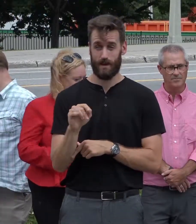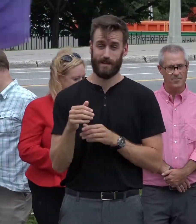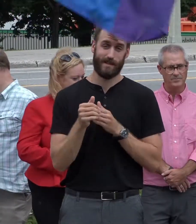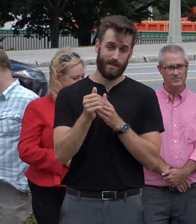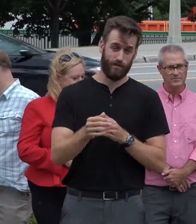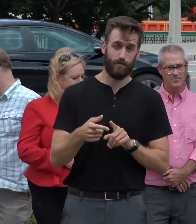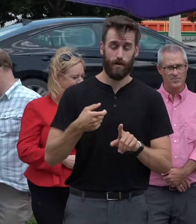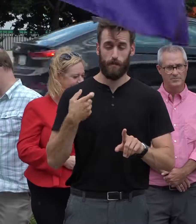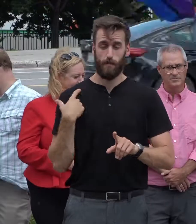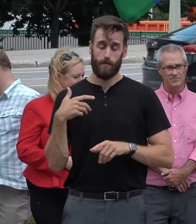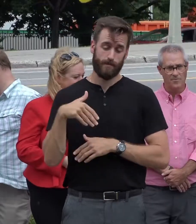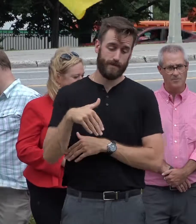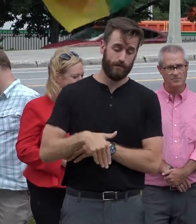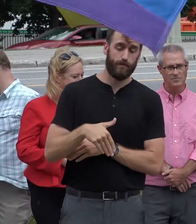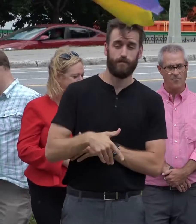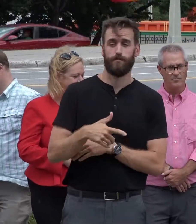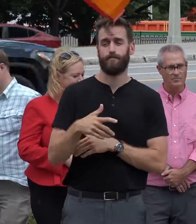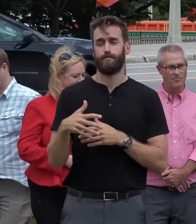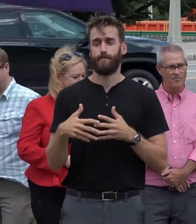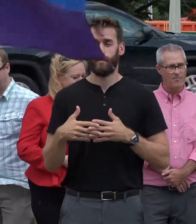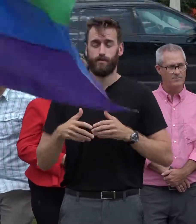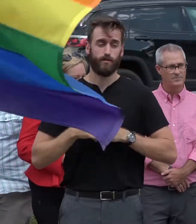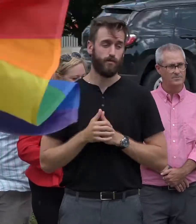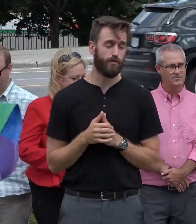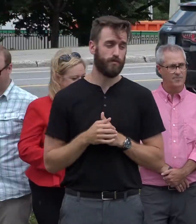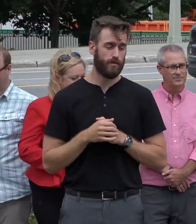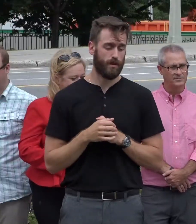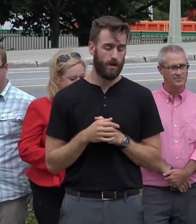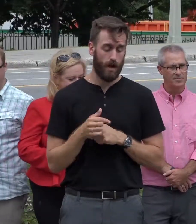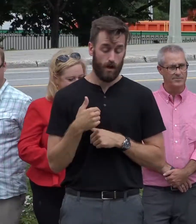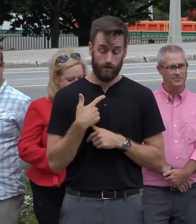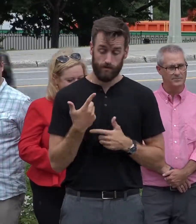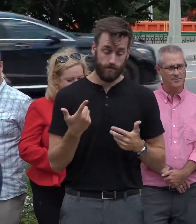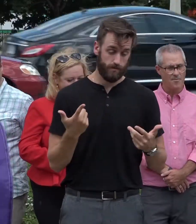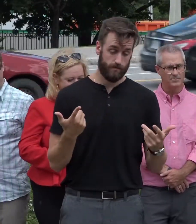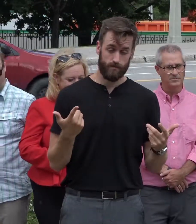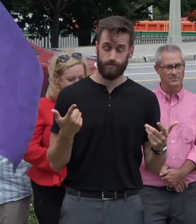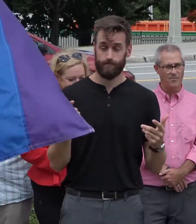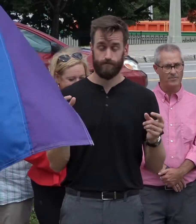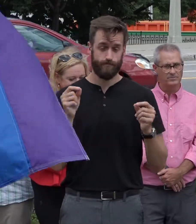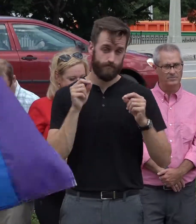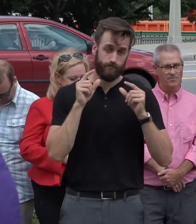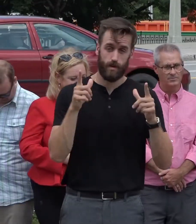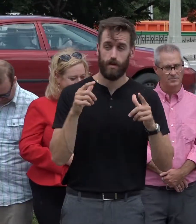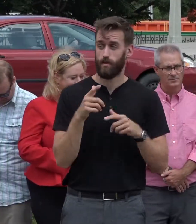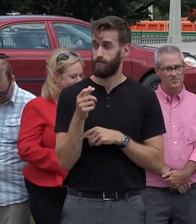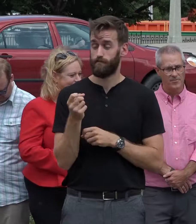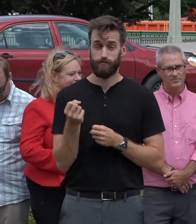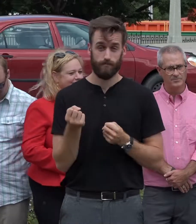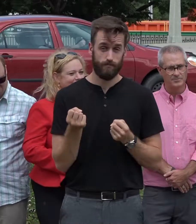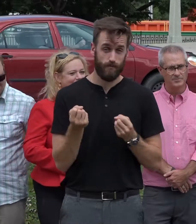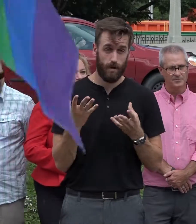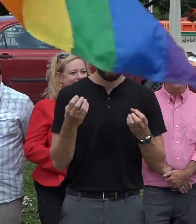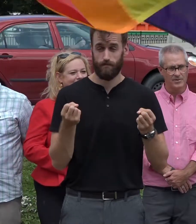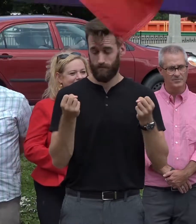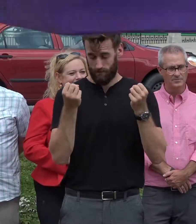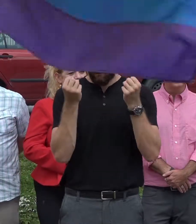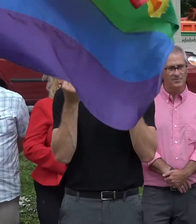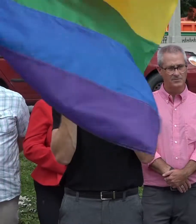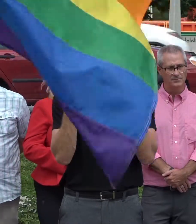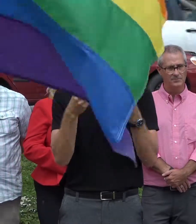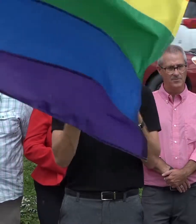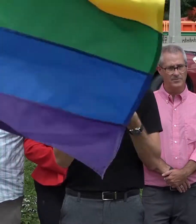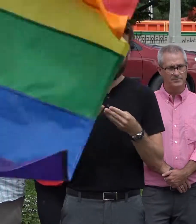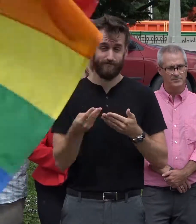from Central and South America. And I was quite pleasantly surprised at how many